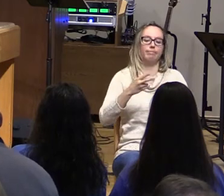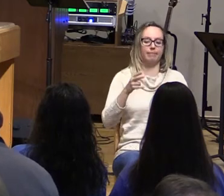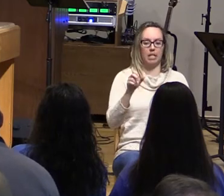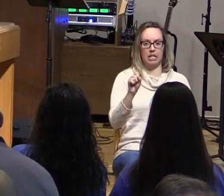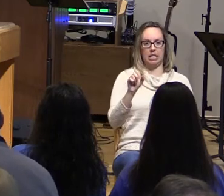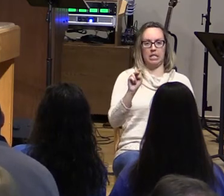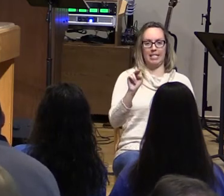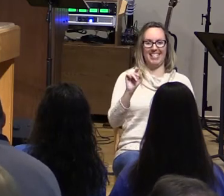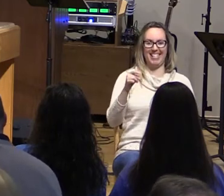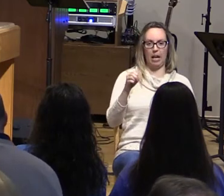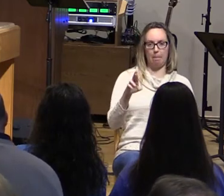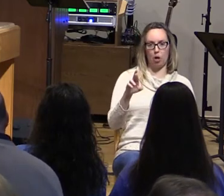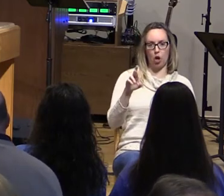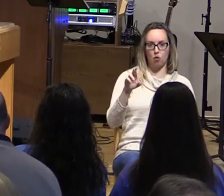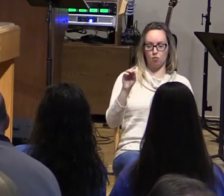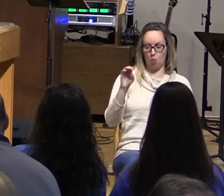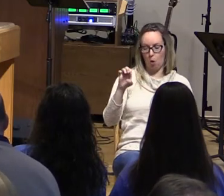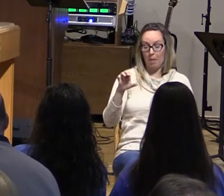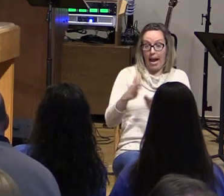go into my office and,